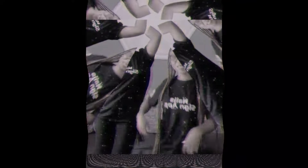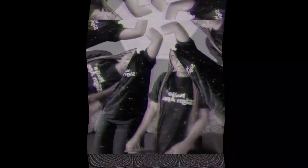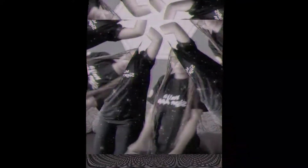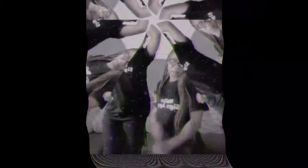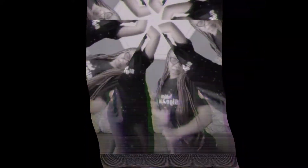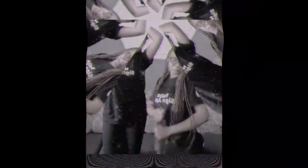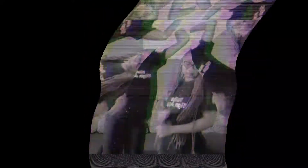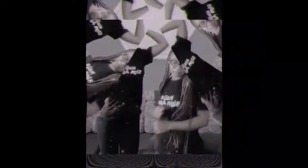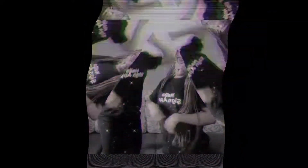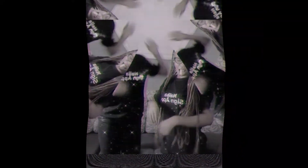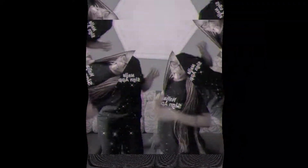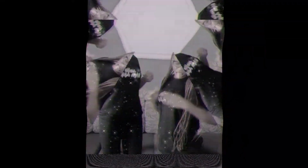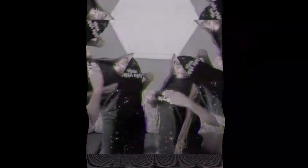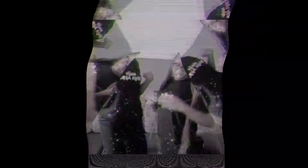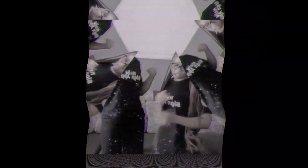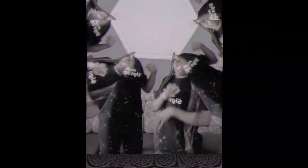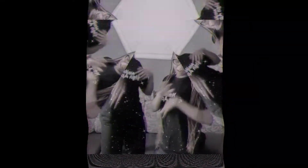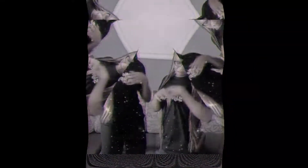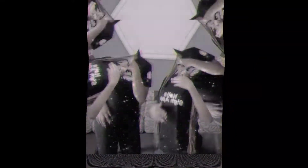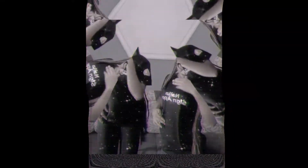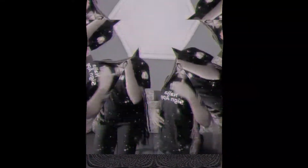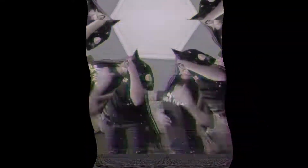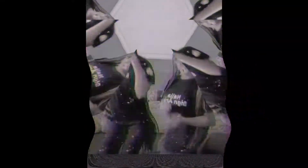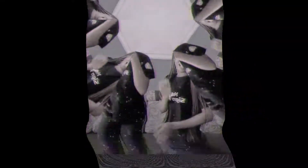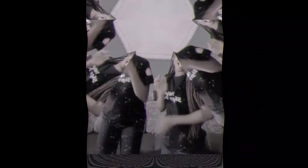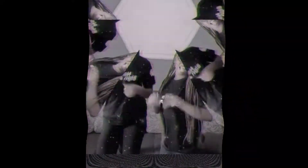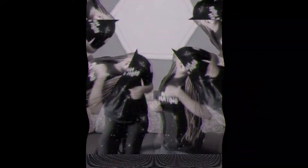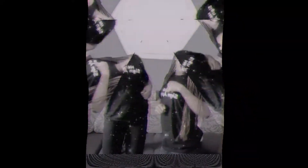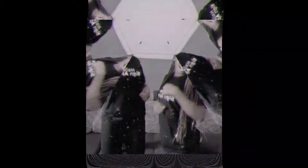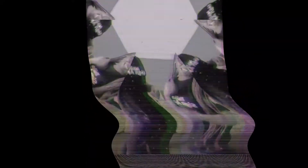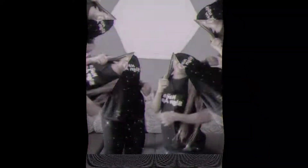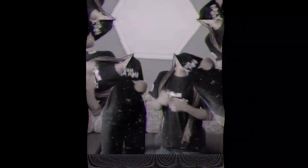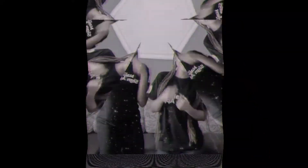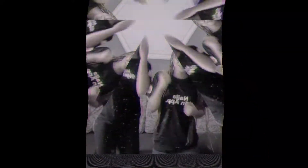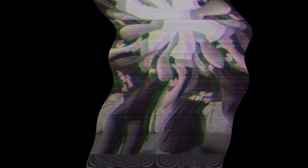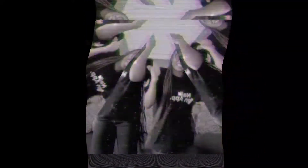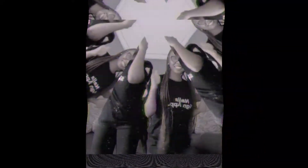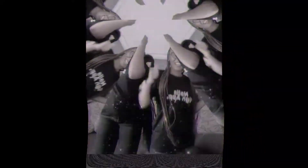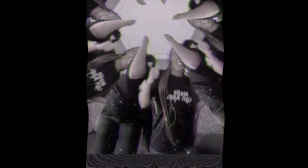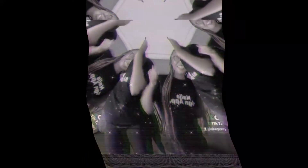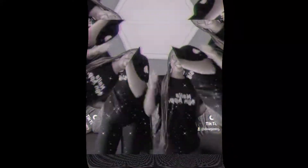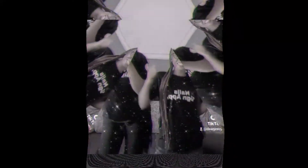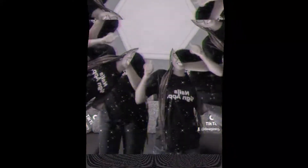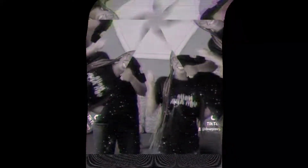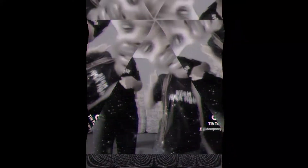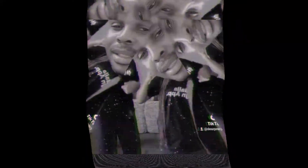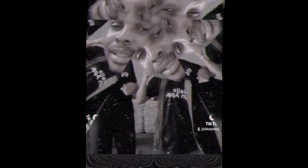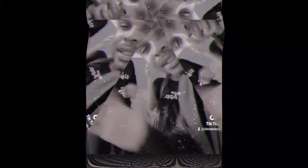No time for story, oh, where my woman? Who's supposed to rep?